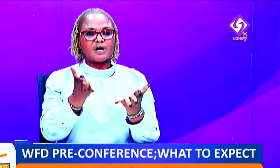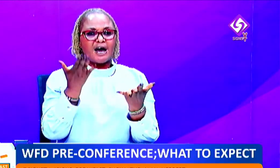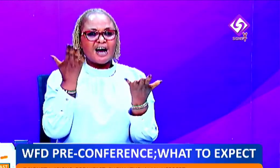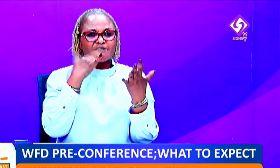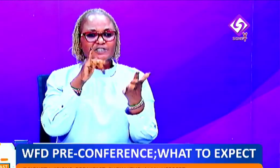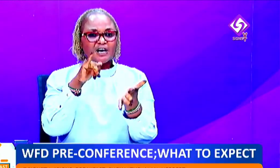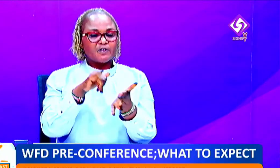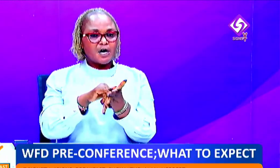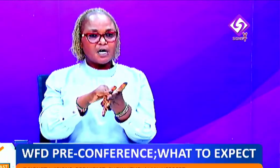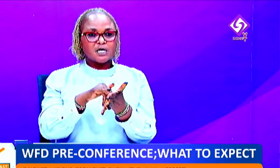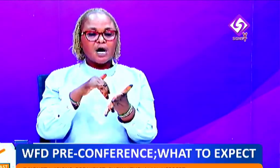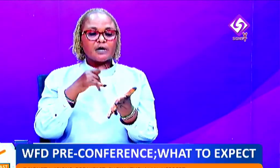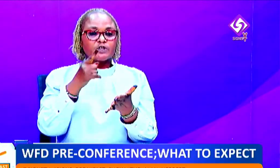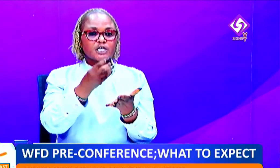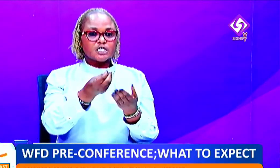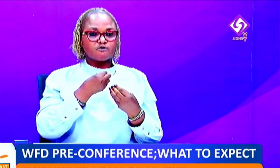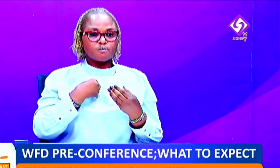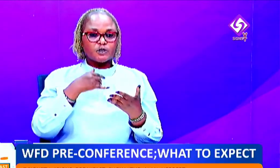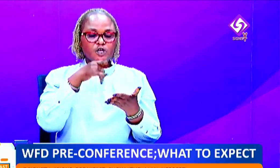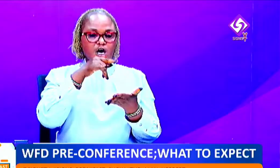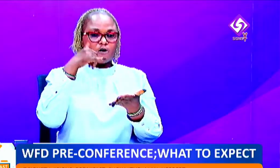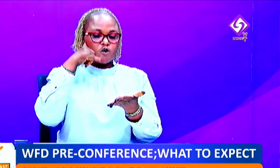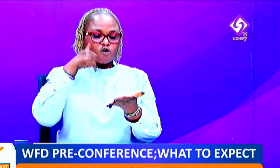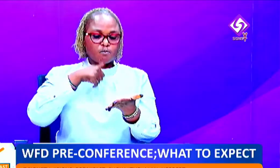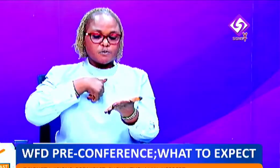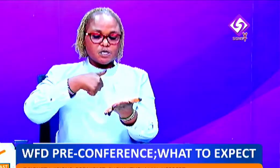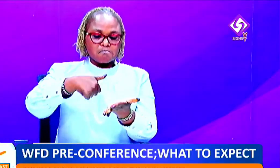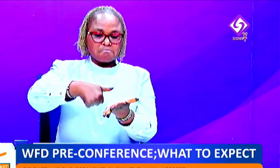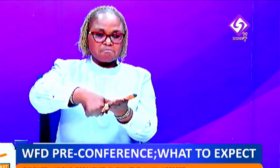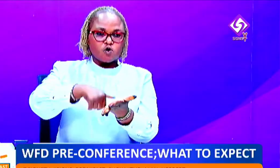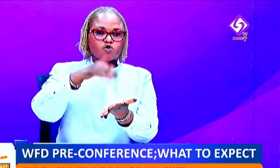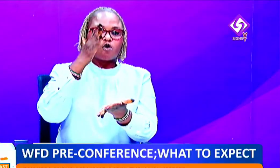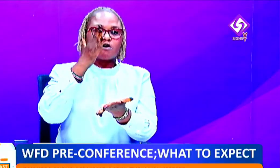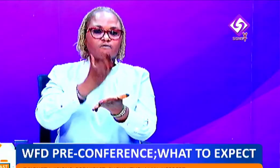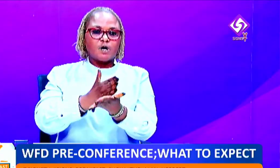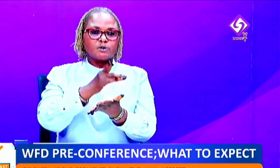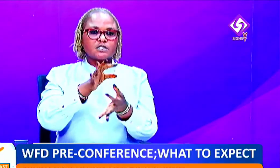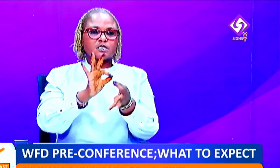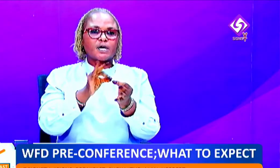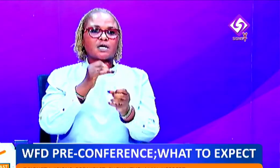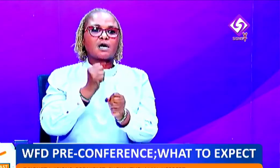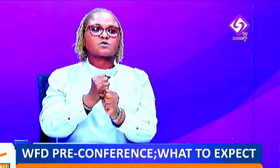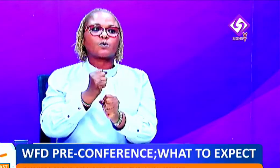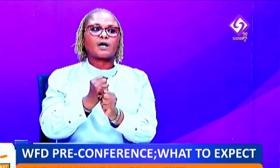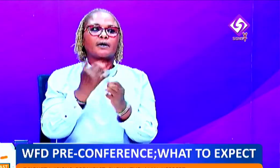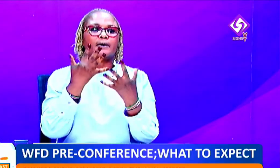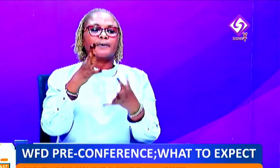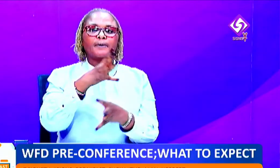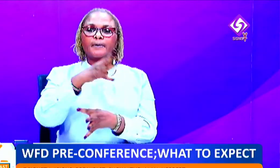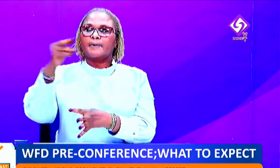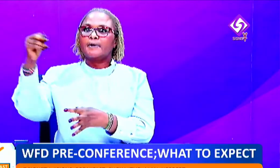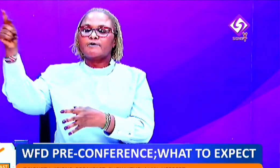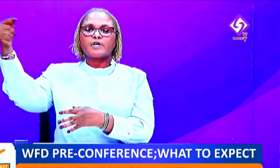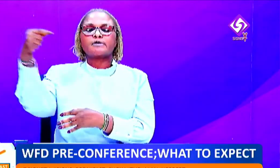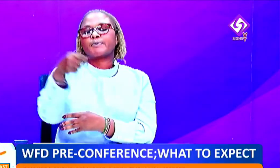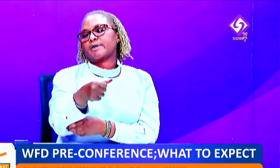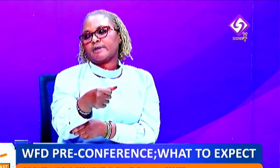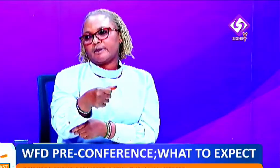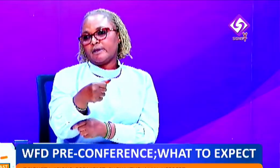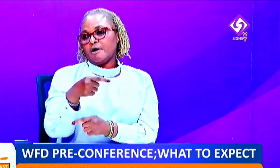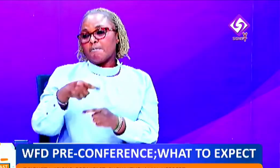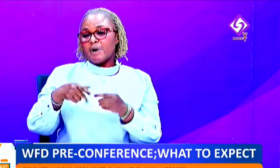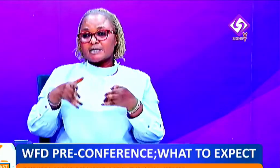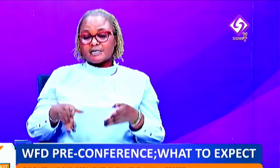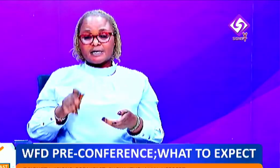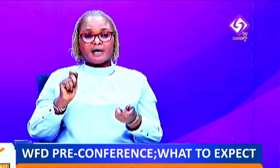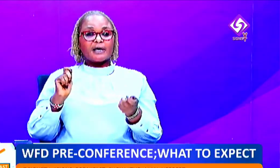for me. I just come and do the interview, and after that, then I will, you know, put maybe my fingerprint on a device to show